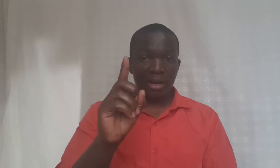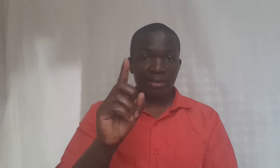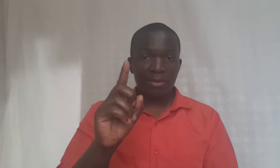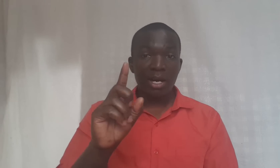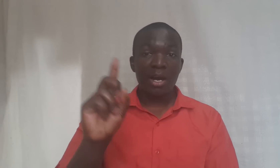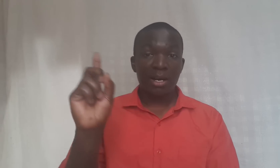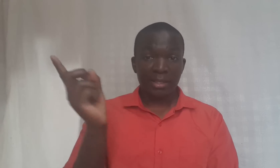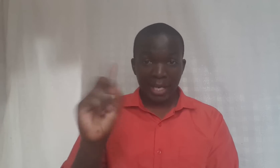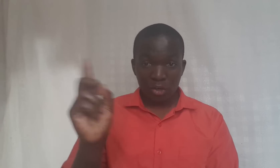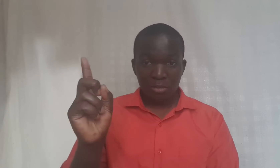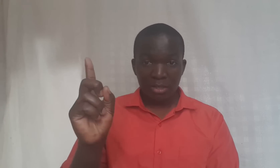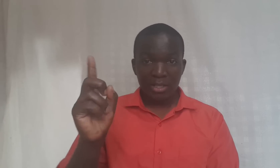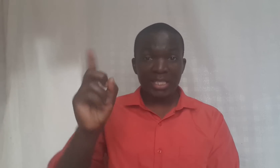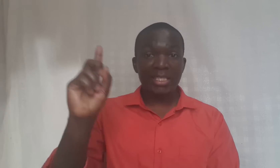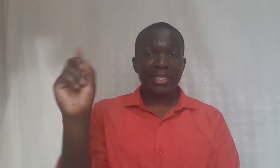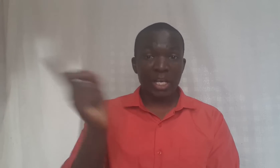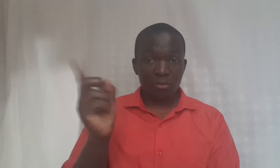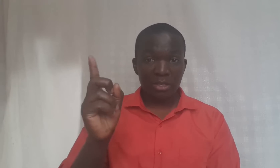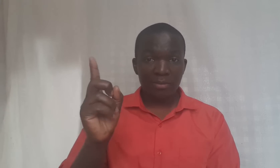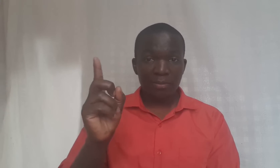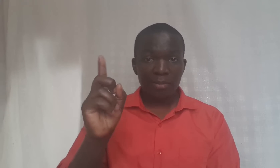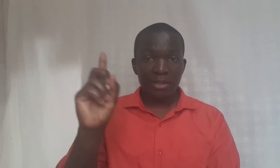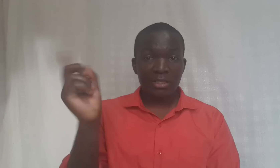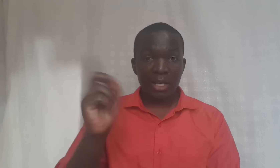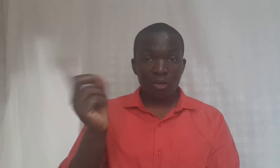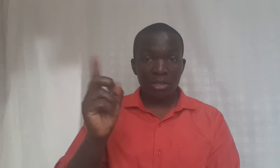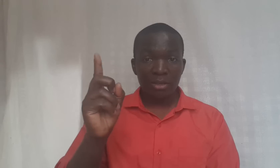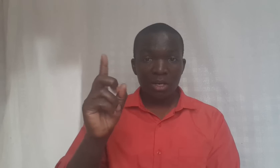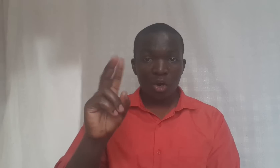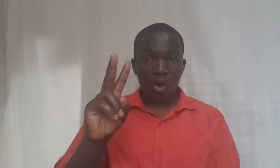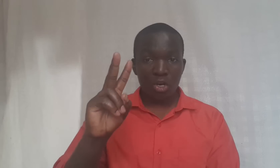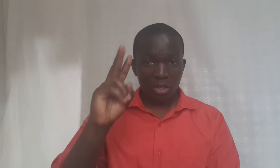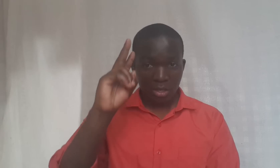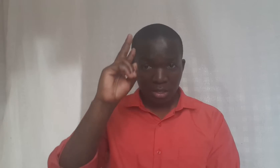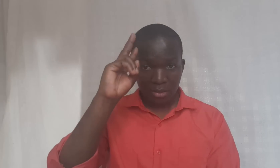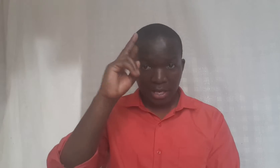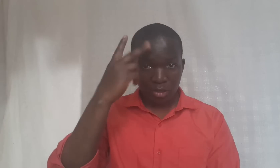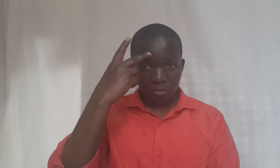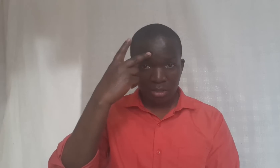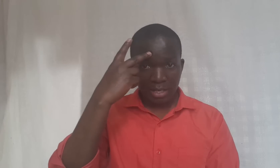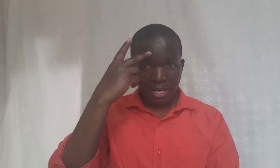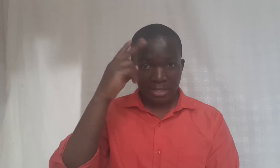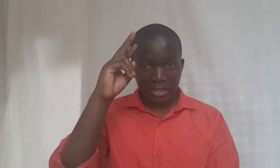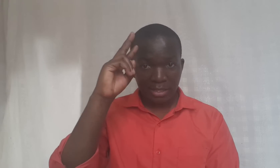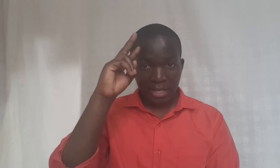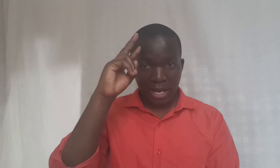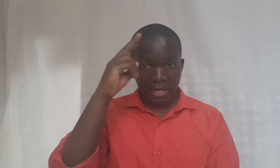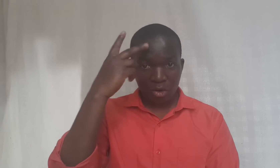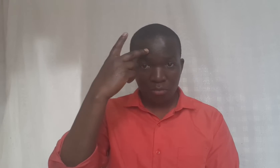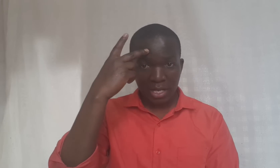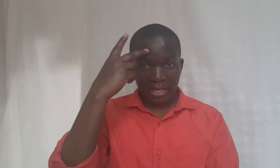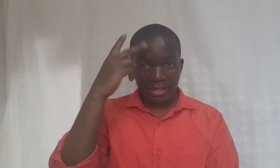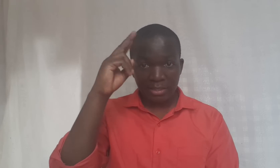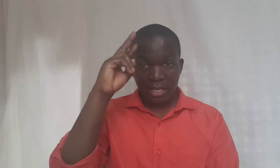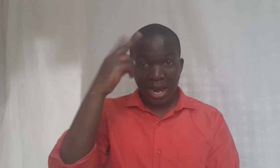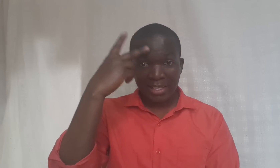one, Nairobi. This Nairobi. This Nairobi or Nairobi like that. Nairobi like this. Either